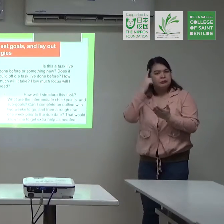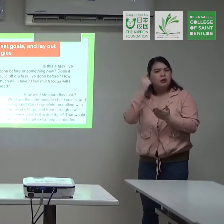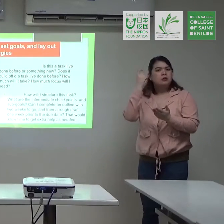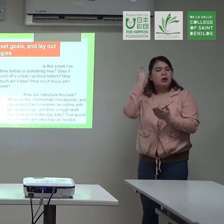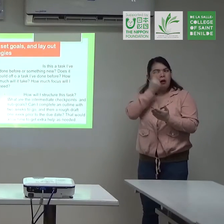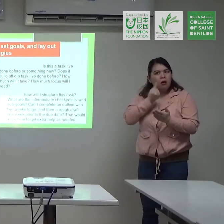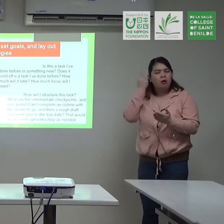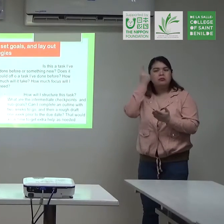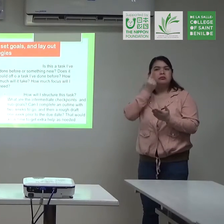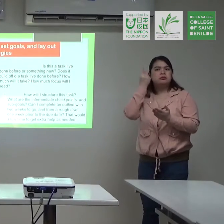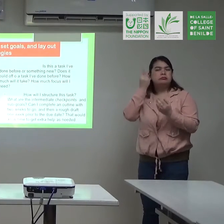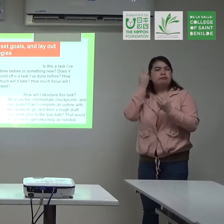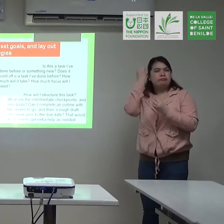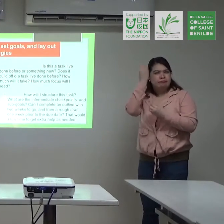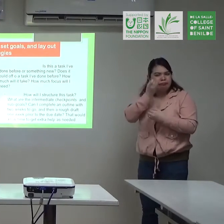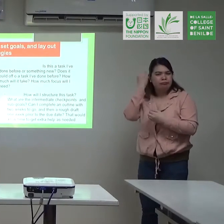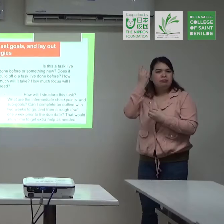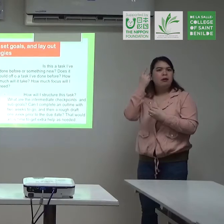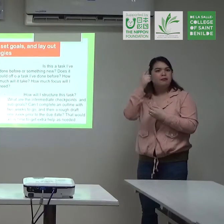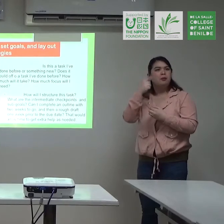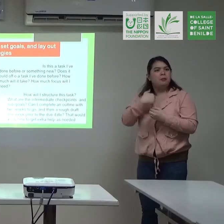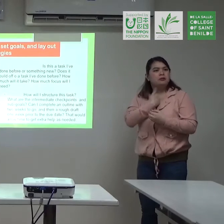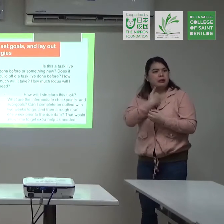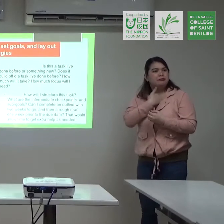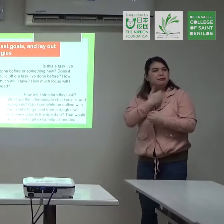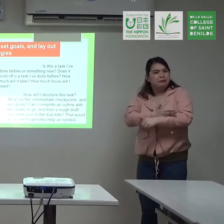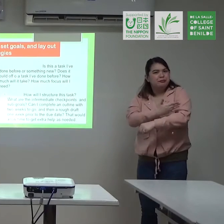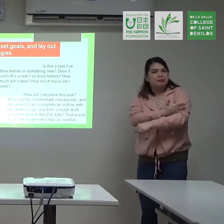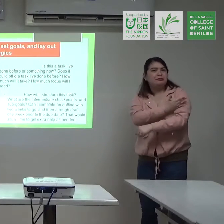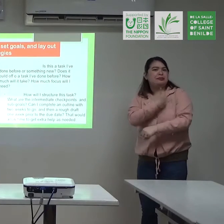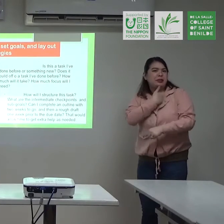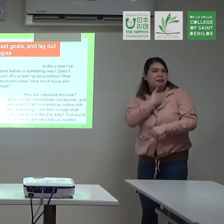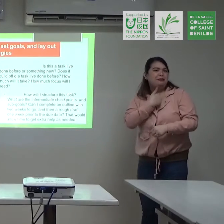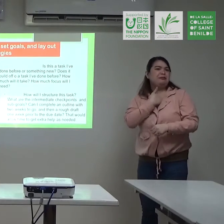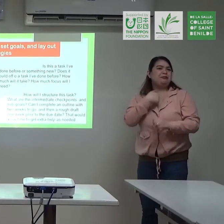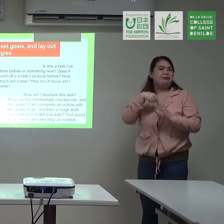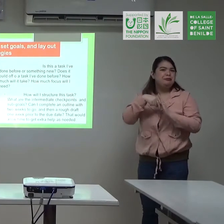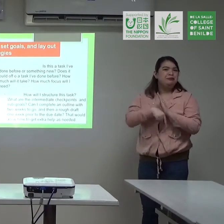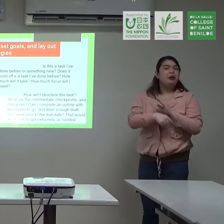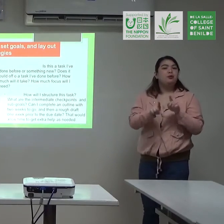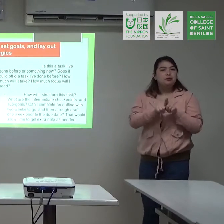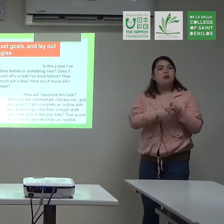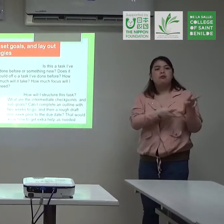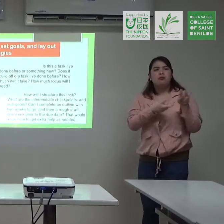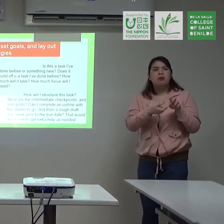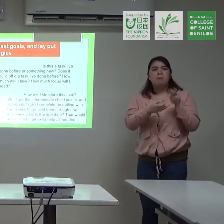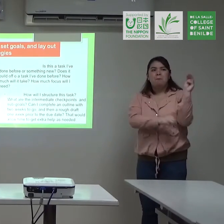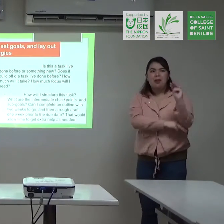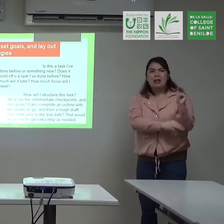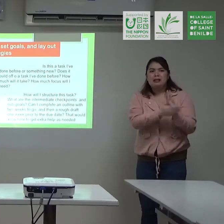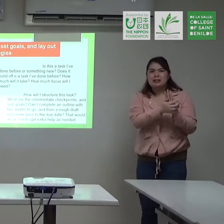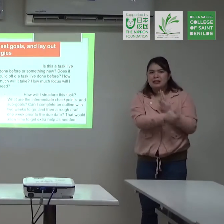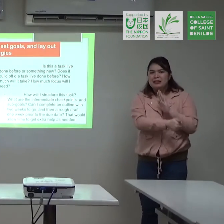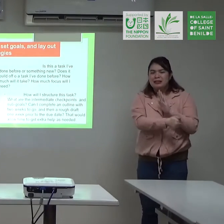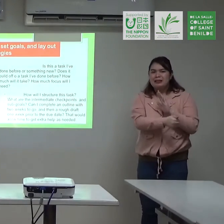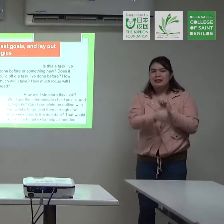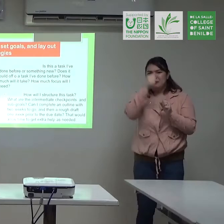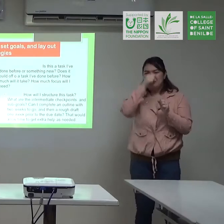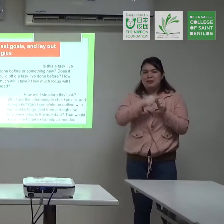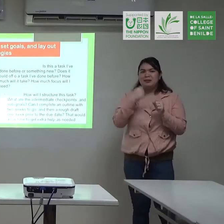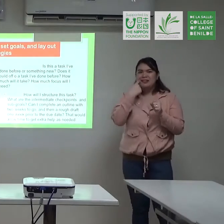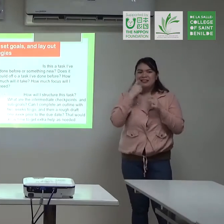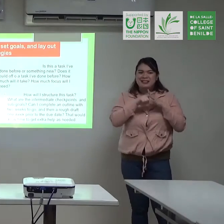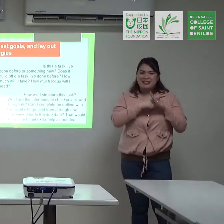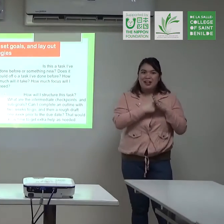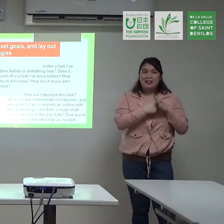thoughts that would enhance deeper the metacognitive skills. Because remember, everything